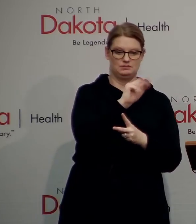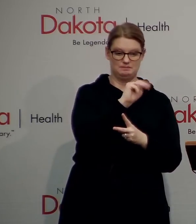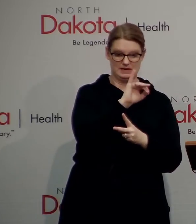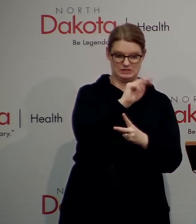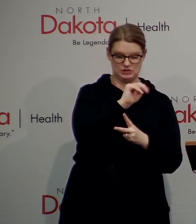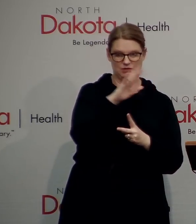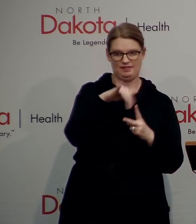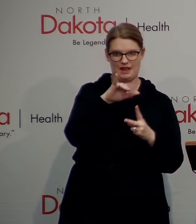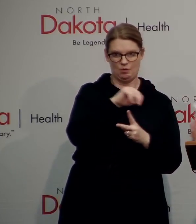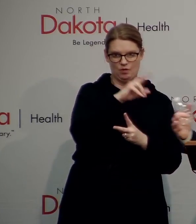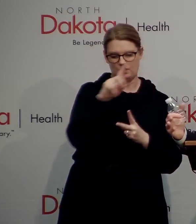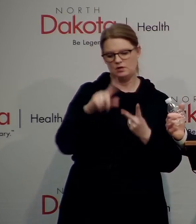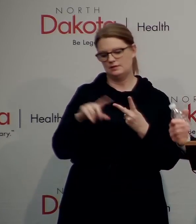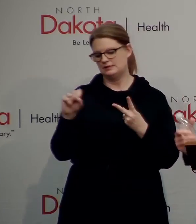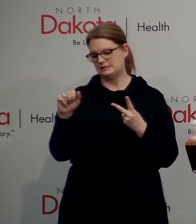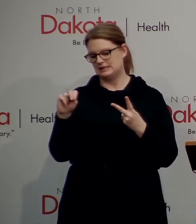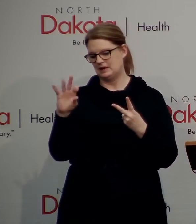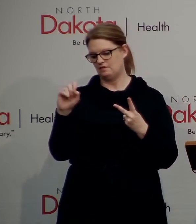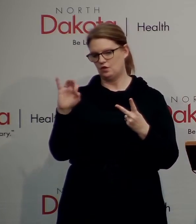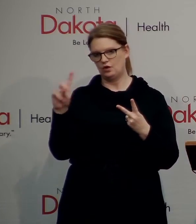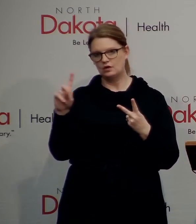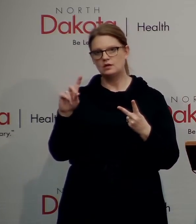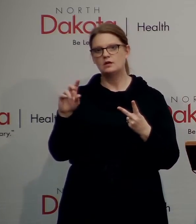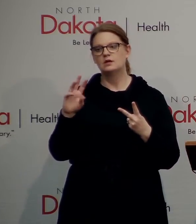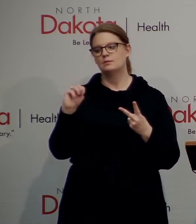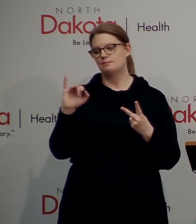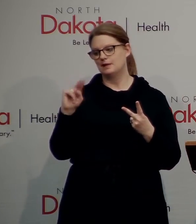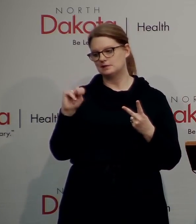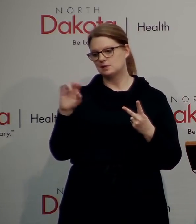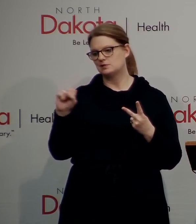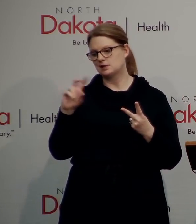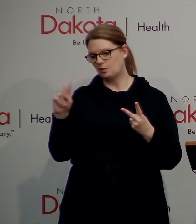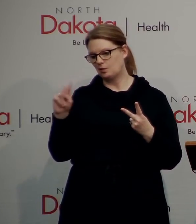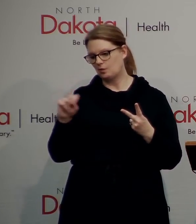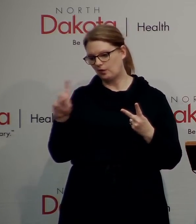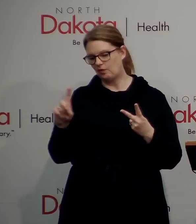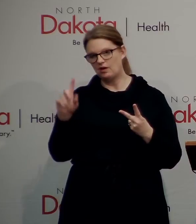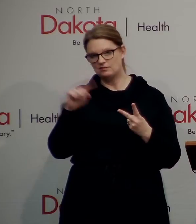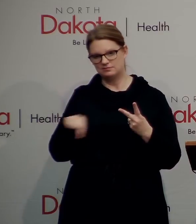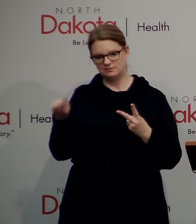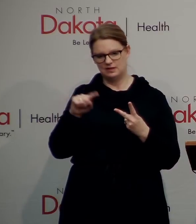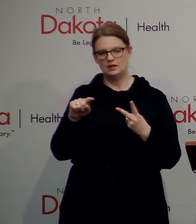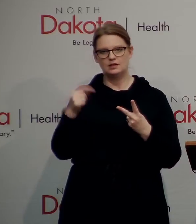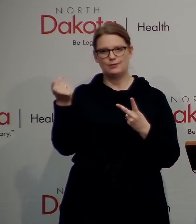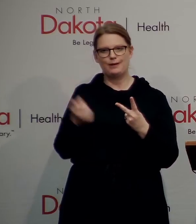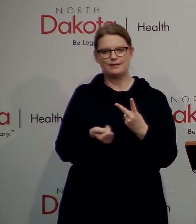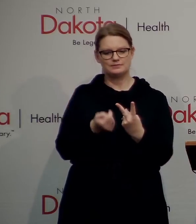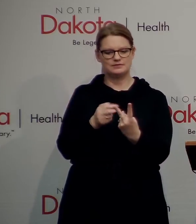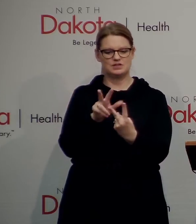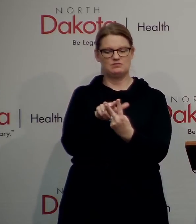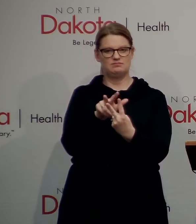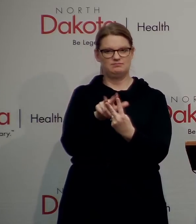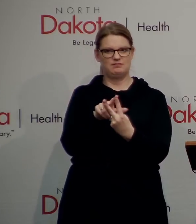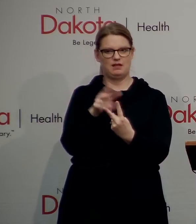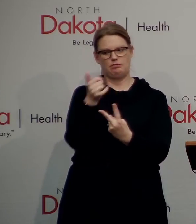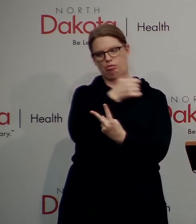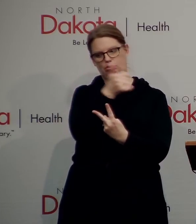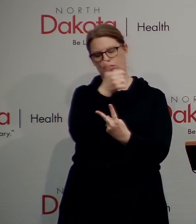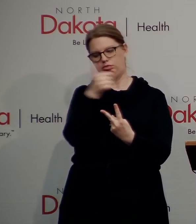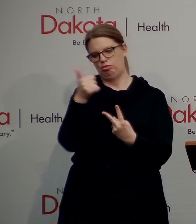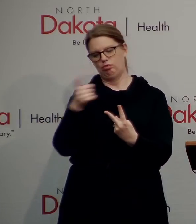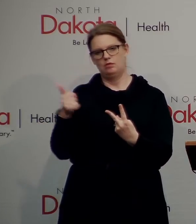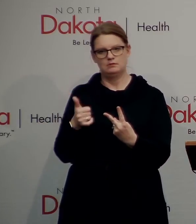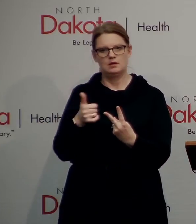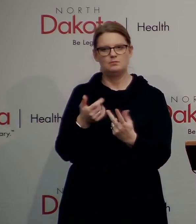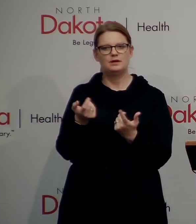Dakota. Sanford, you got Minnesota, South Dakota, North Dakota, but limiting or eliminating some of those